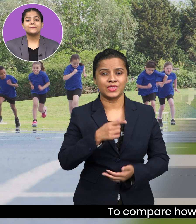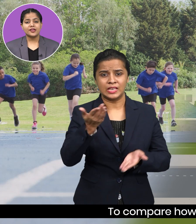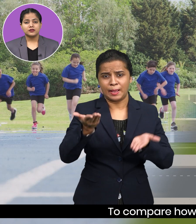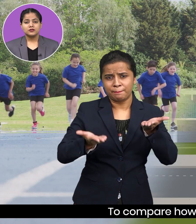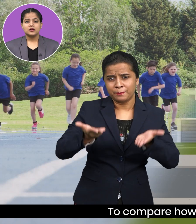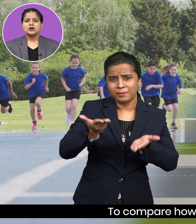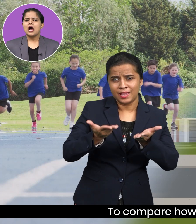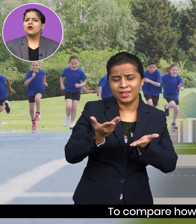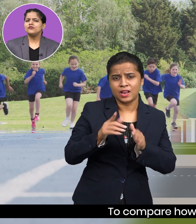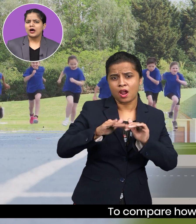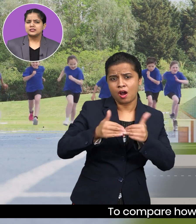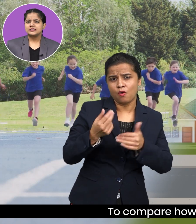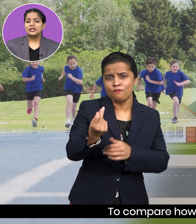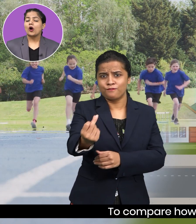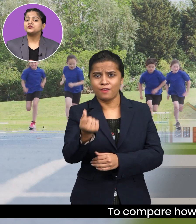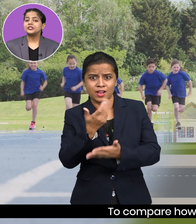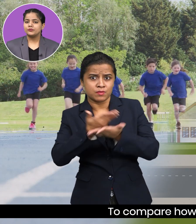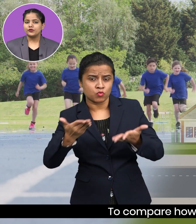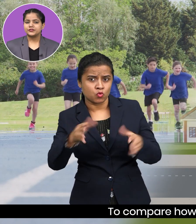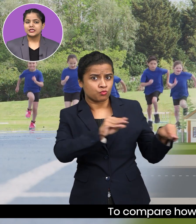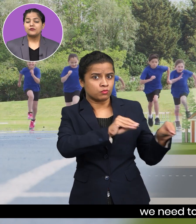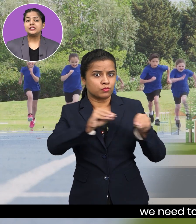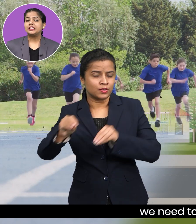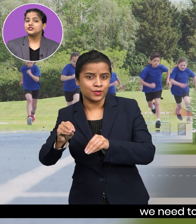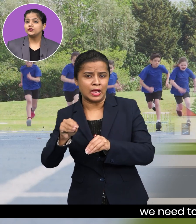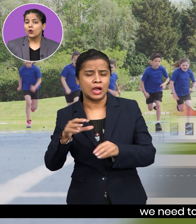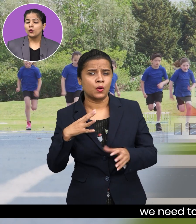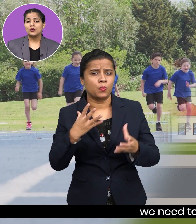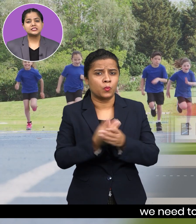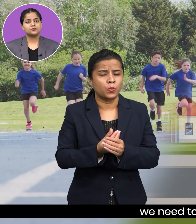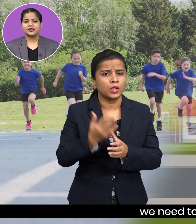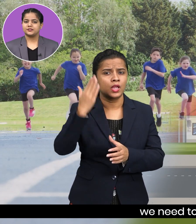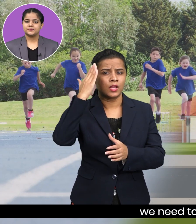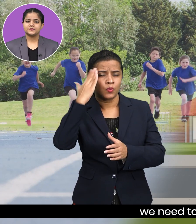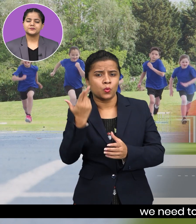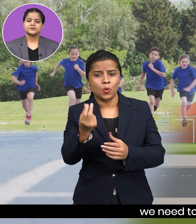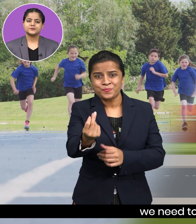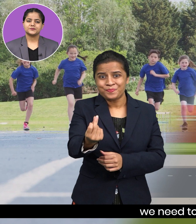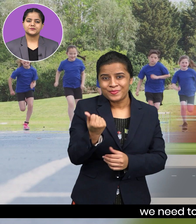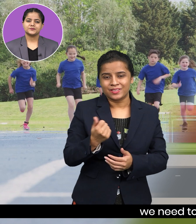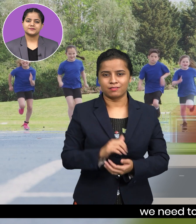To compare how fast an object moves, we need to know its speed.